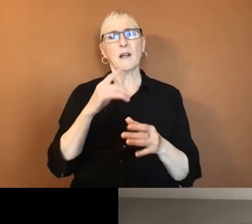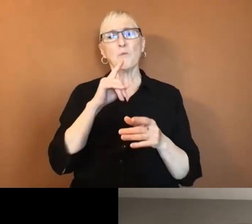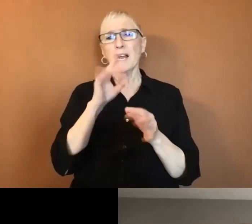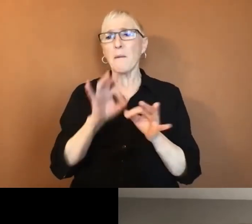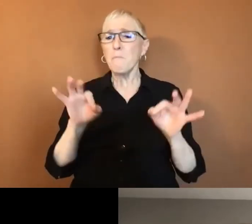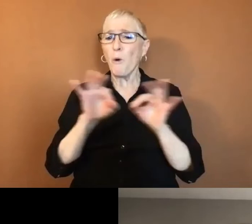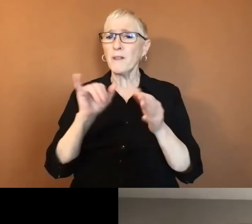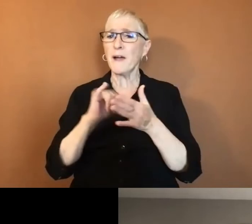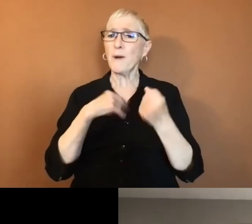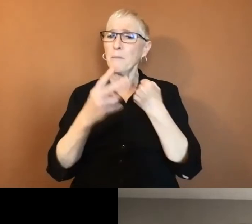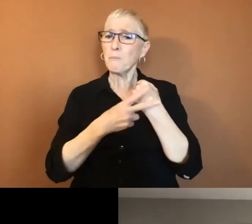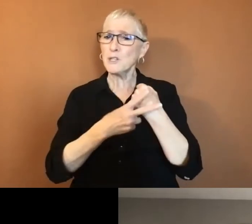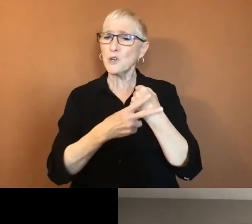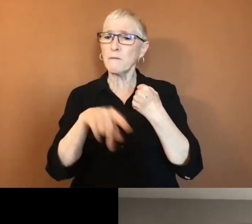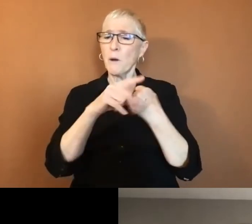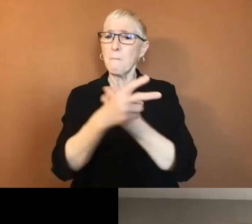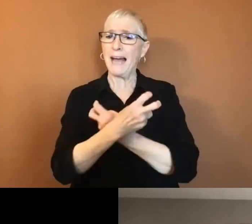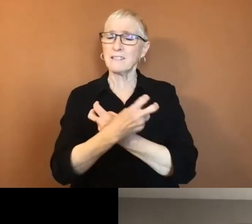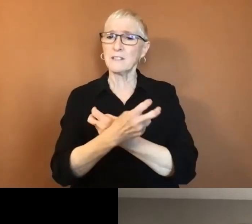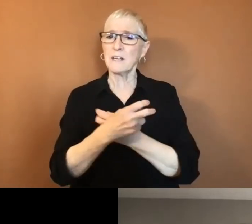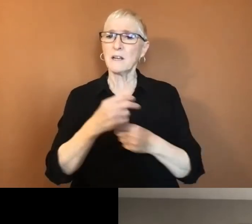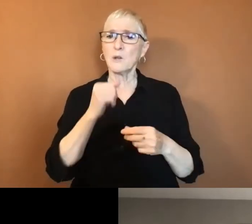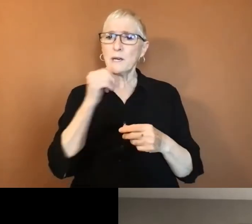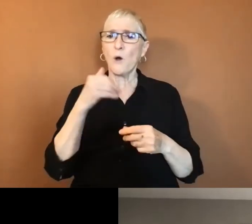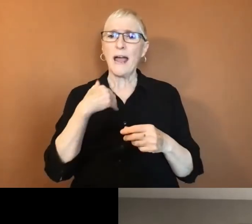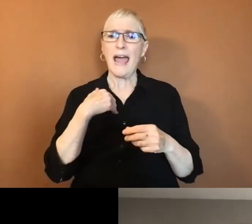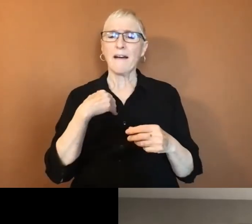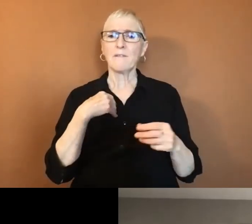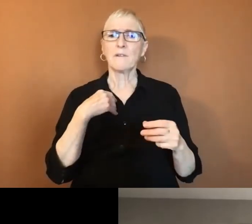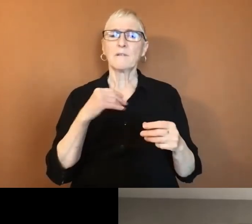really conserve them in a meaningful way, so that we don't have these chances for